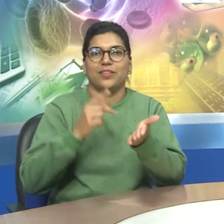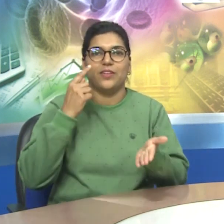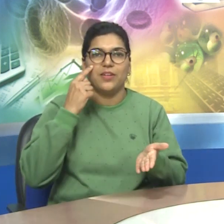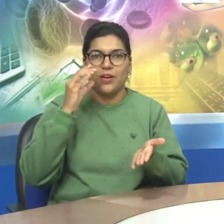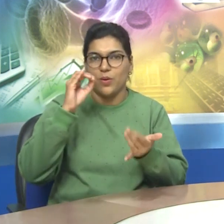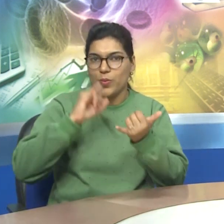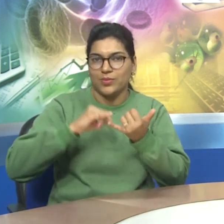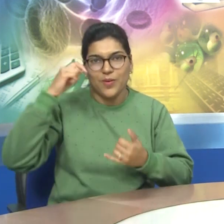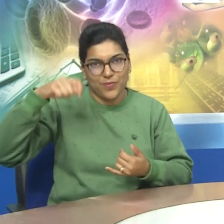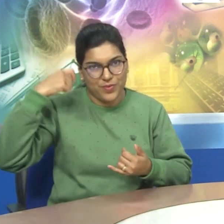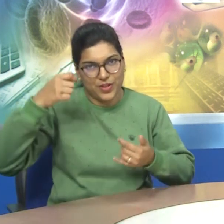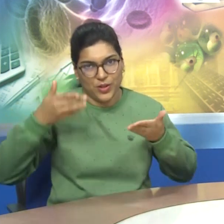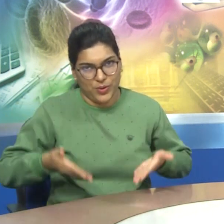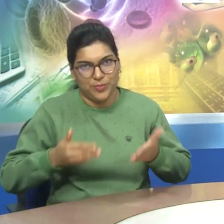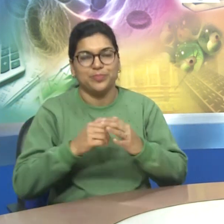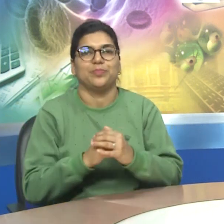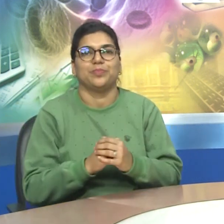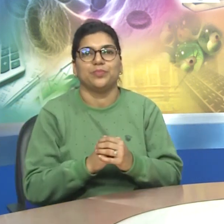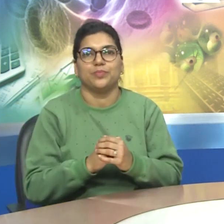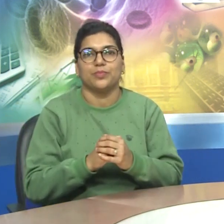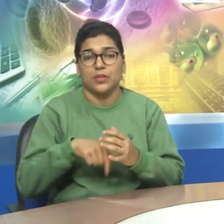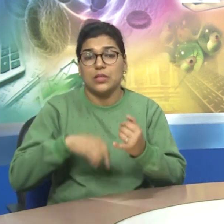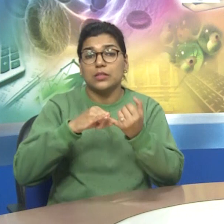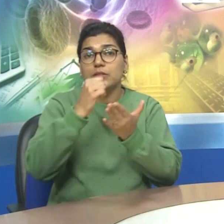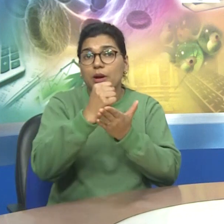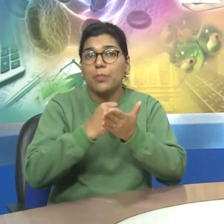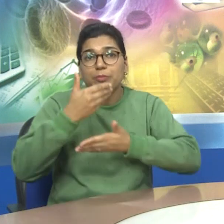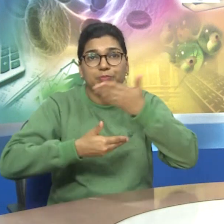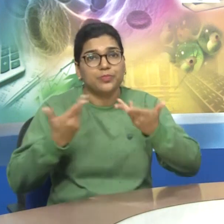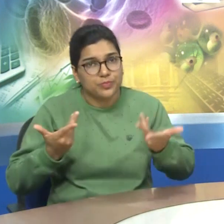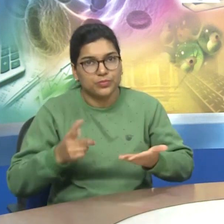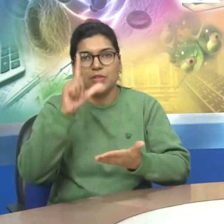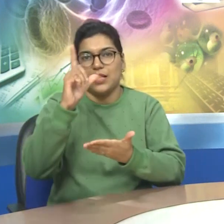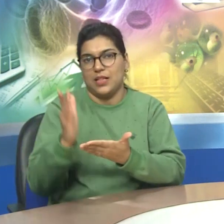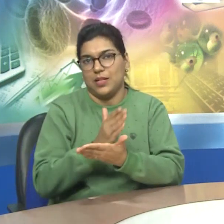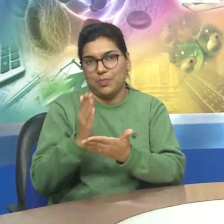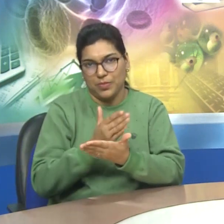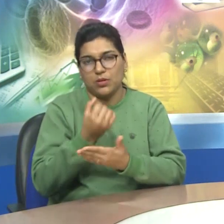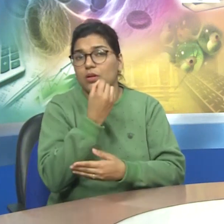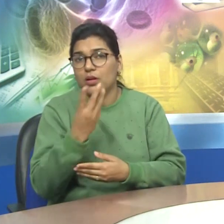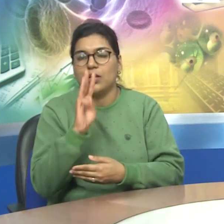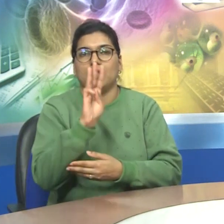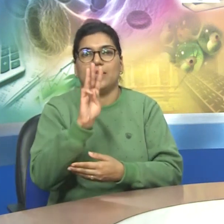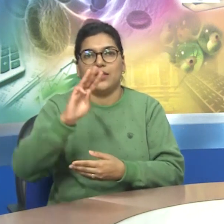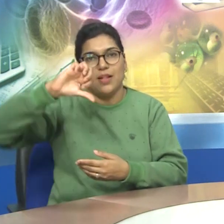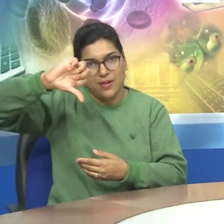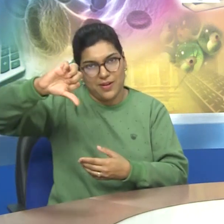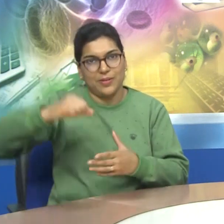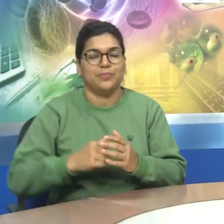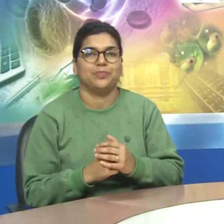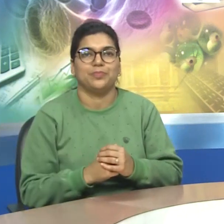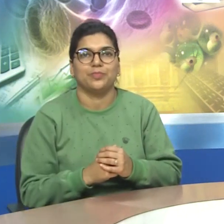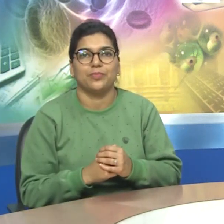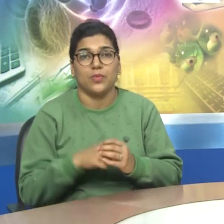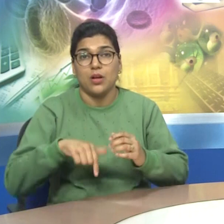Welcome you all in this educational video of NIOS. This is Subject Library and